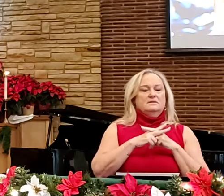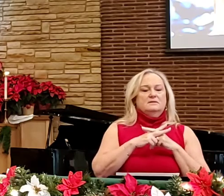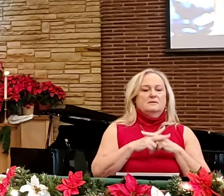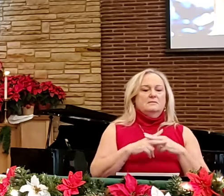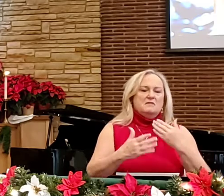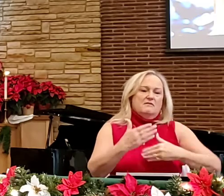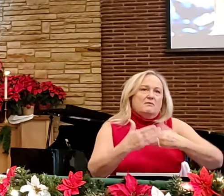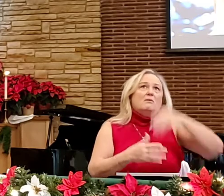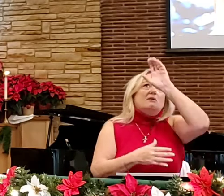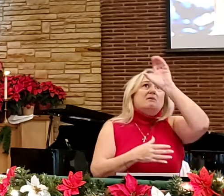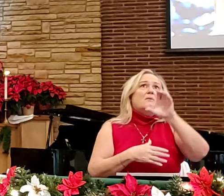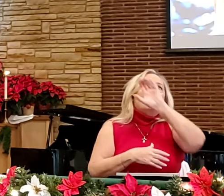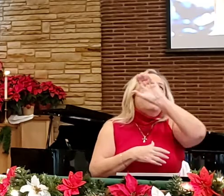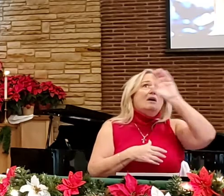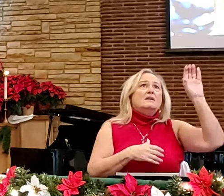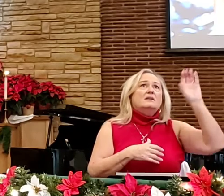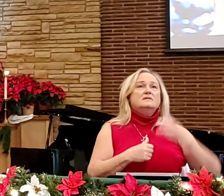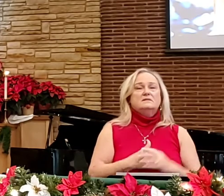before the cross,